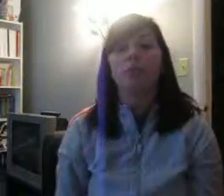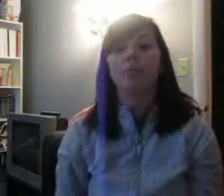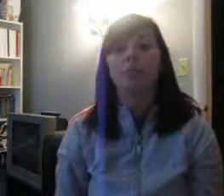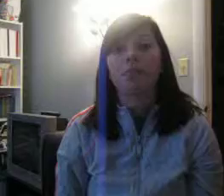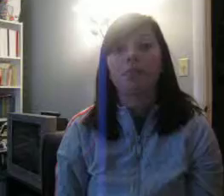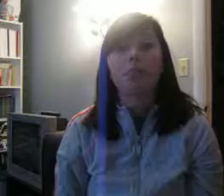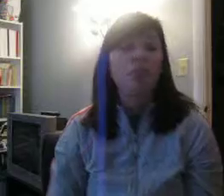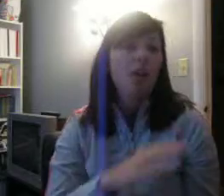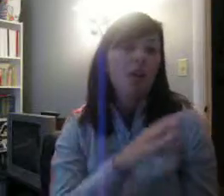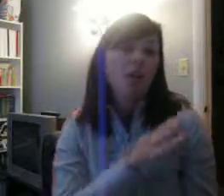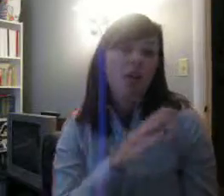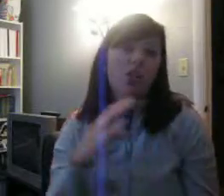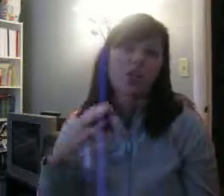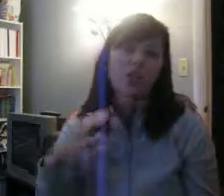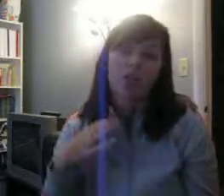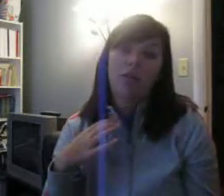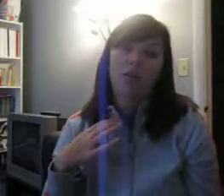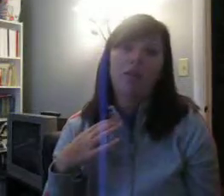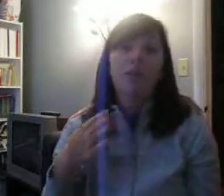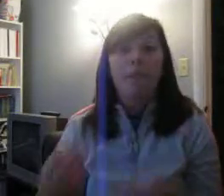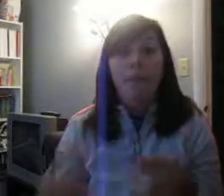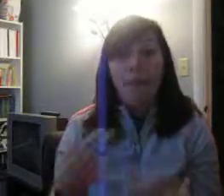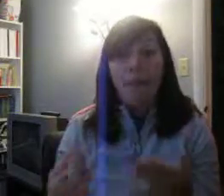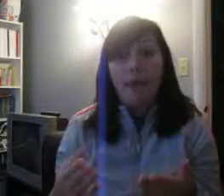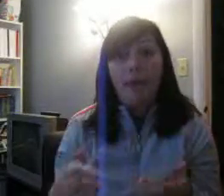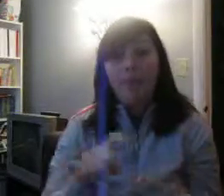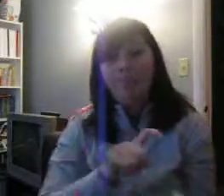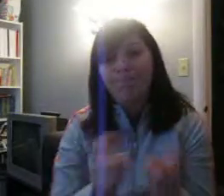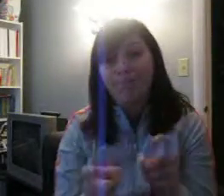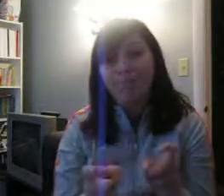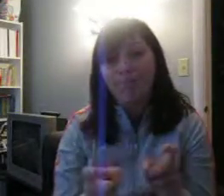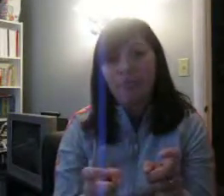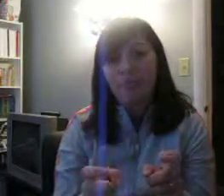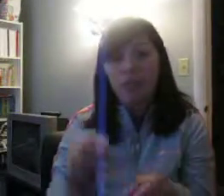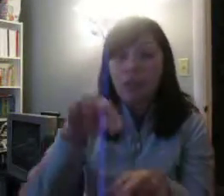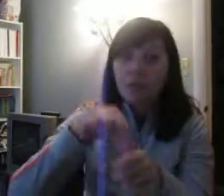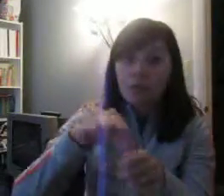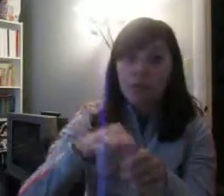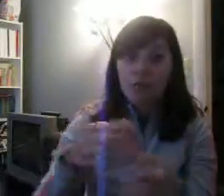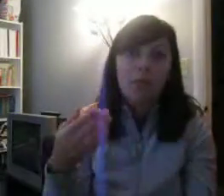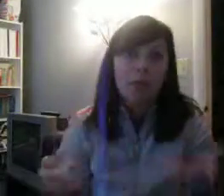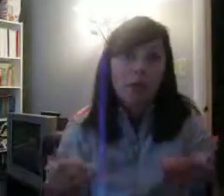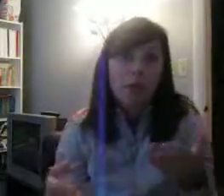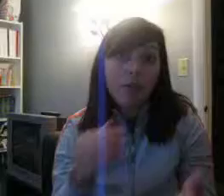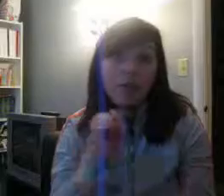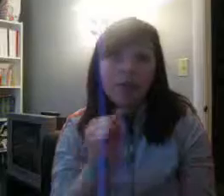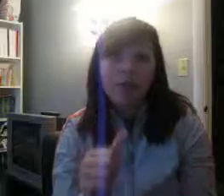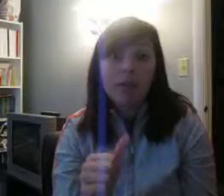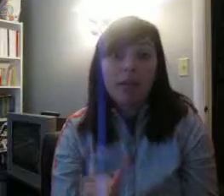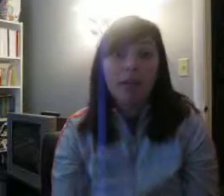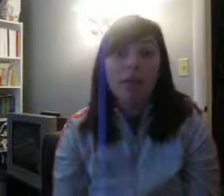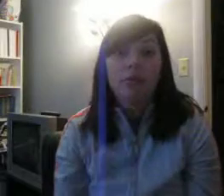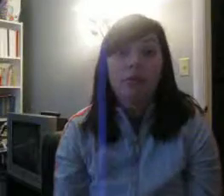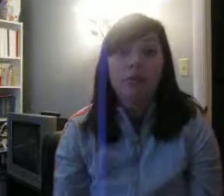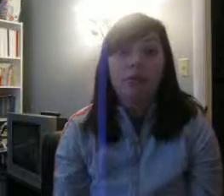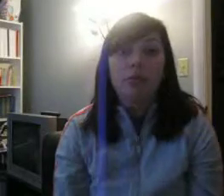because the president said no, and some people, if they might just want to agree with the president because they don't want to get him